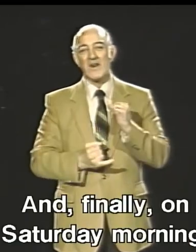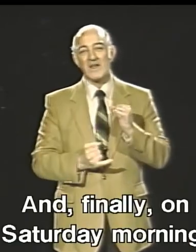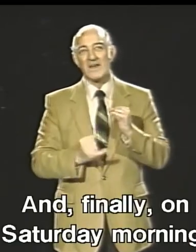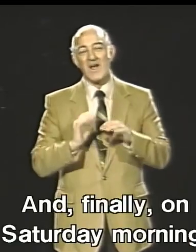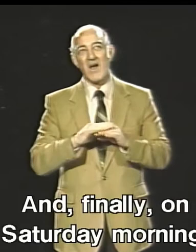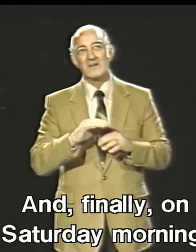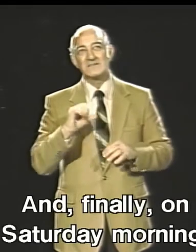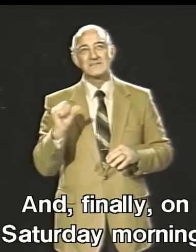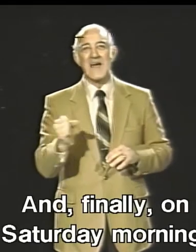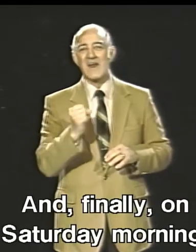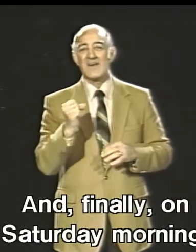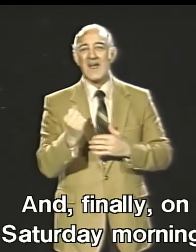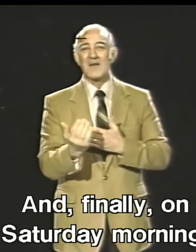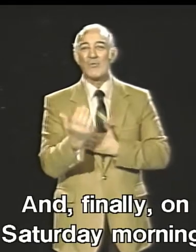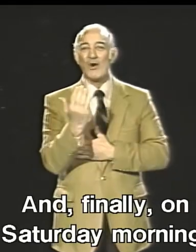And finally, on Saturday morning,